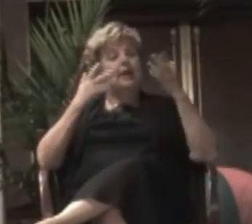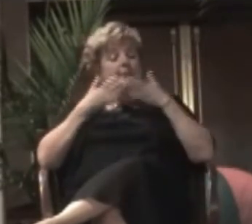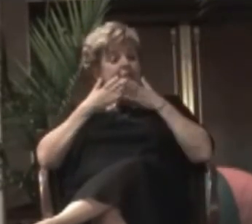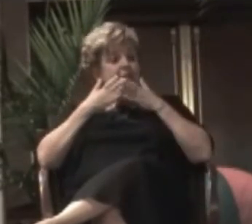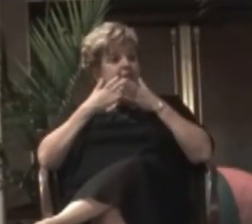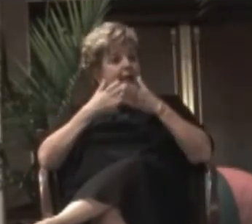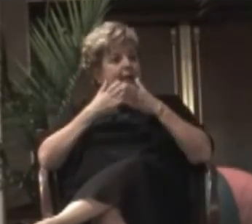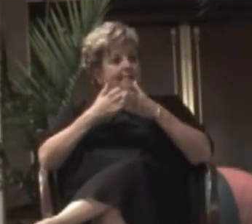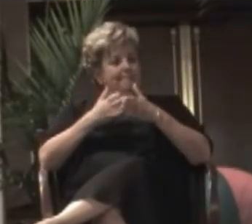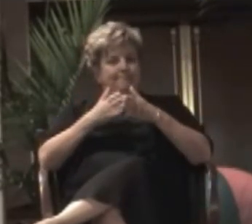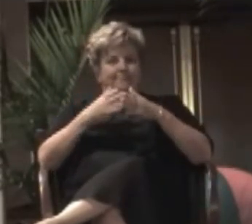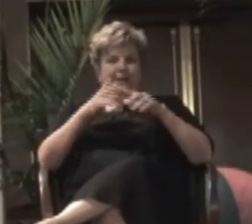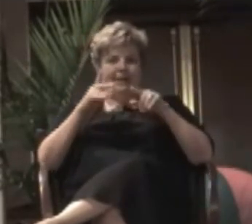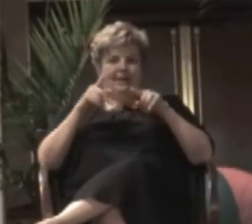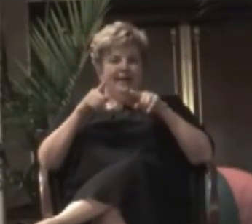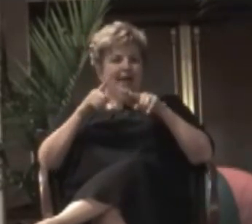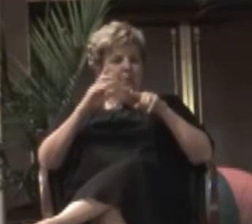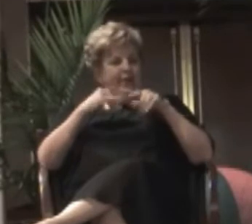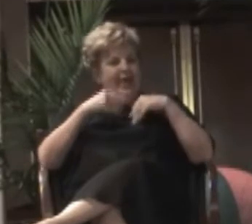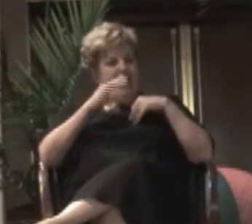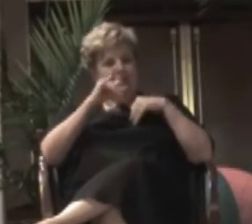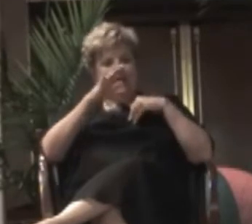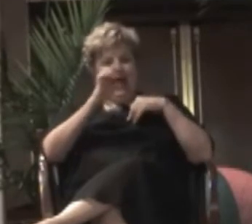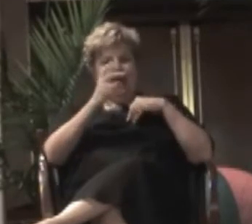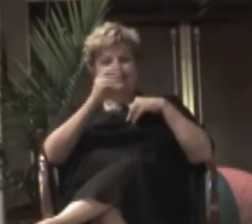where I was in the Aleutian Islands.